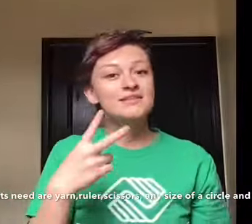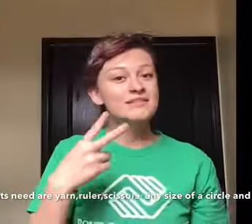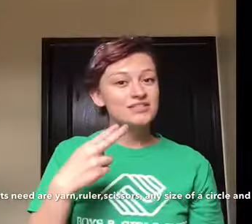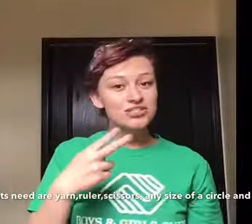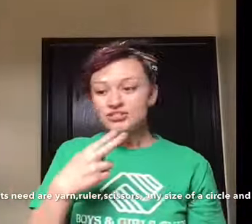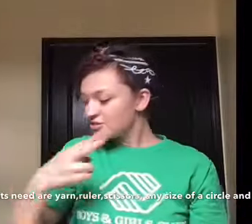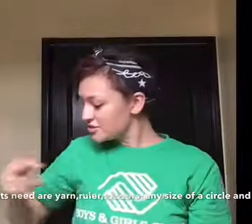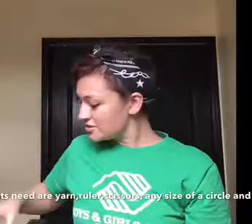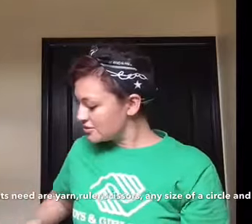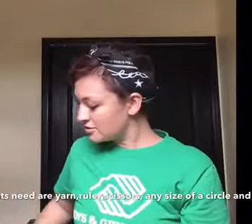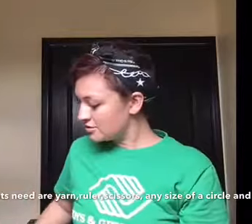scissors,